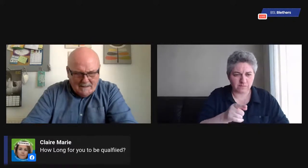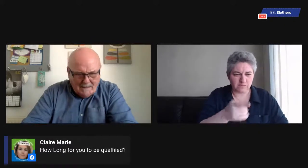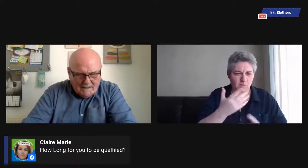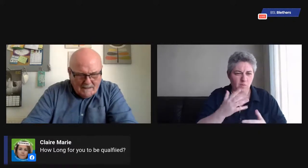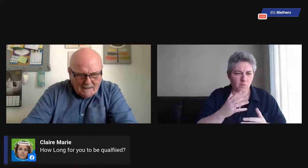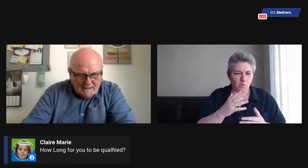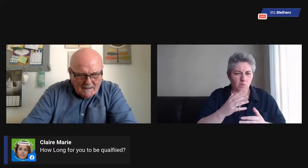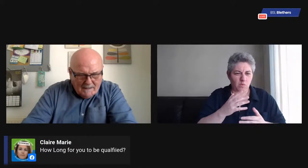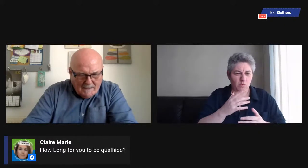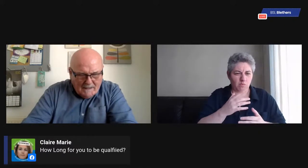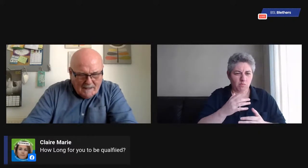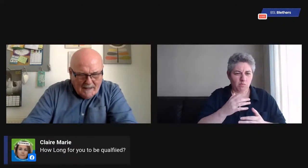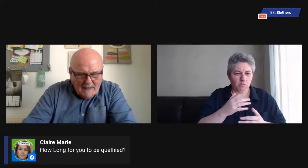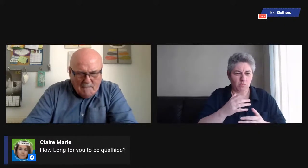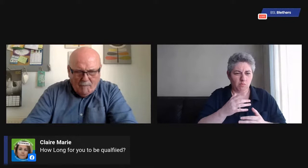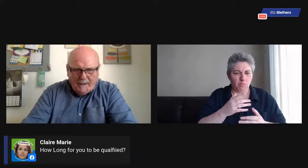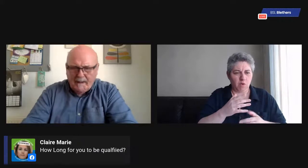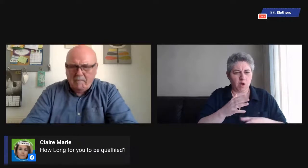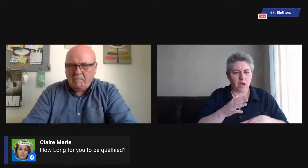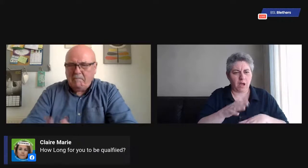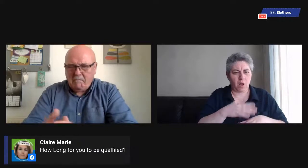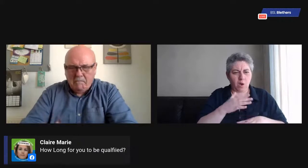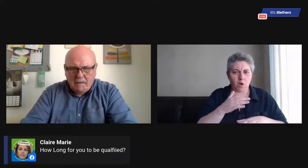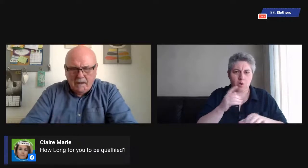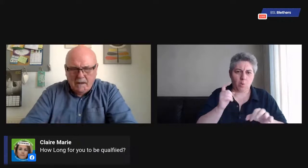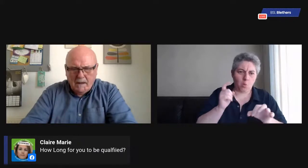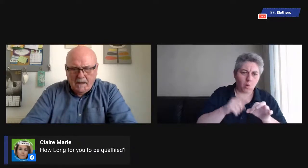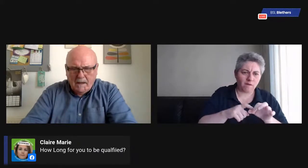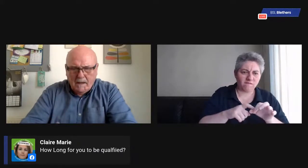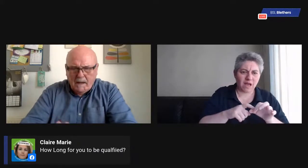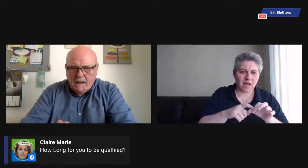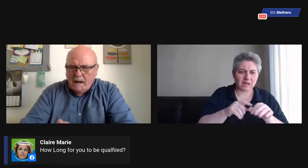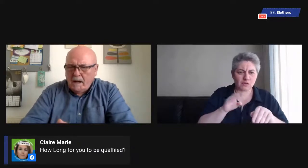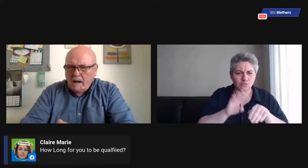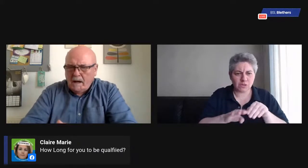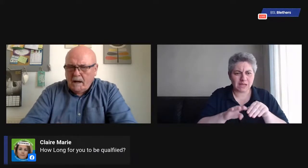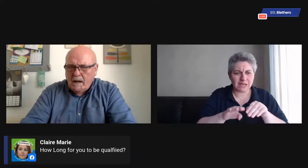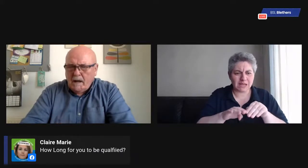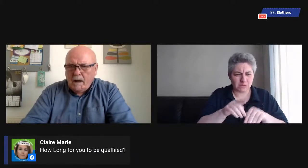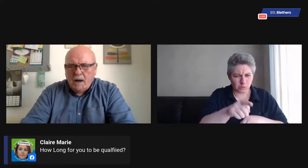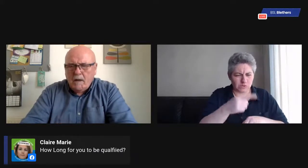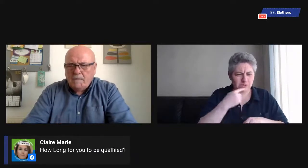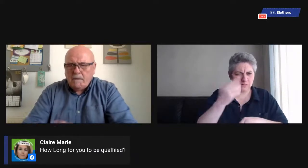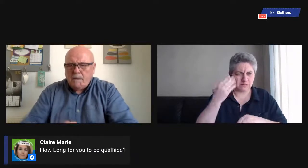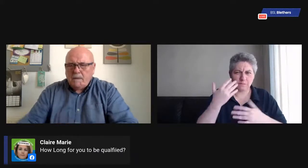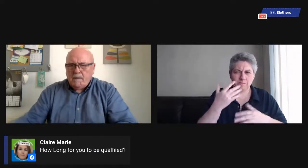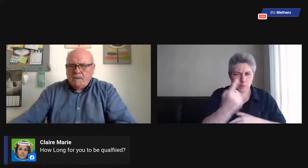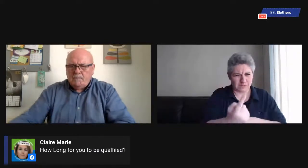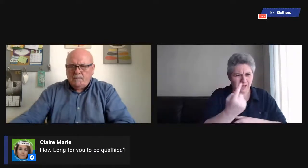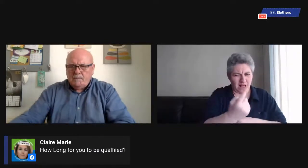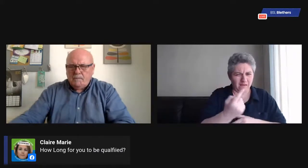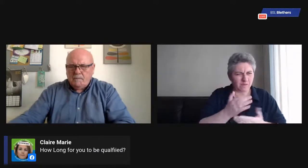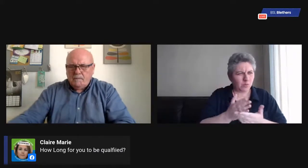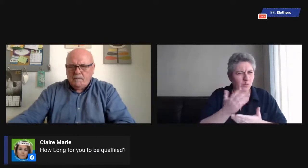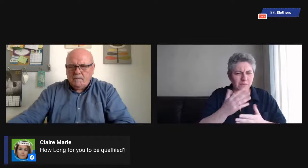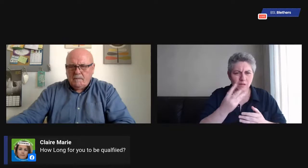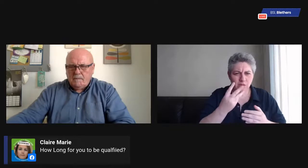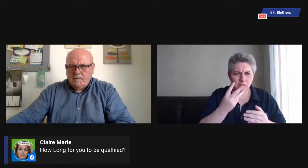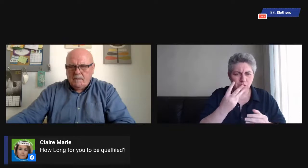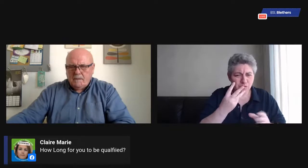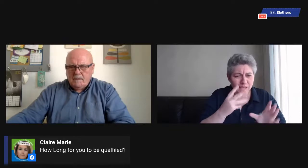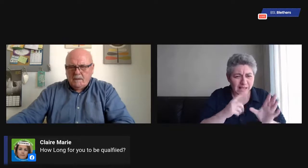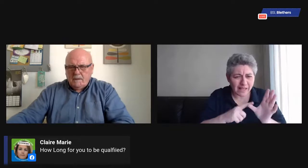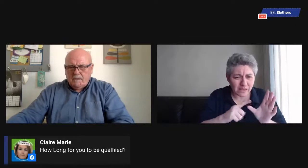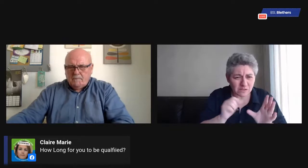So Claire Marie is asking the question, so how long does it take to become qualified? You'd mentioned some